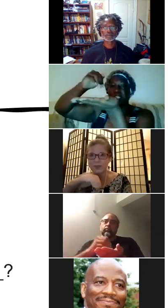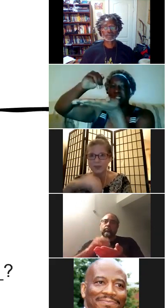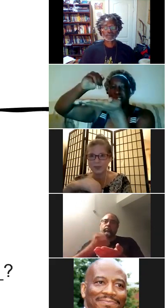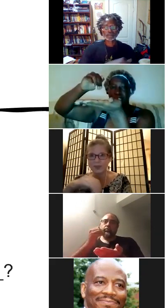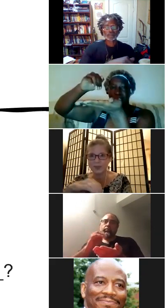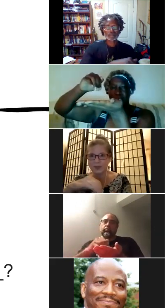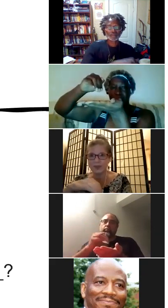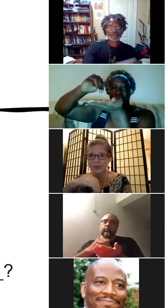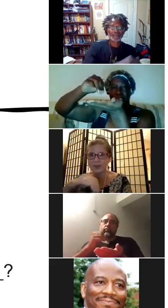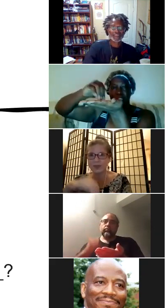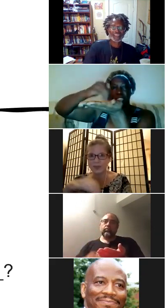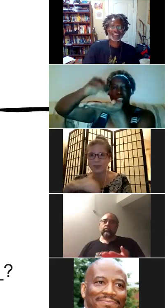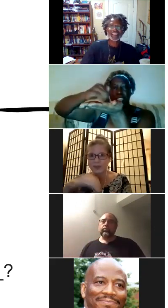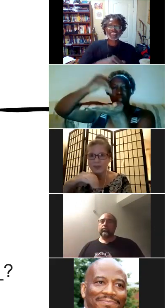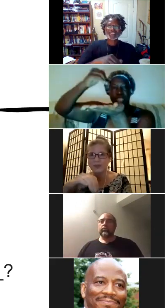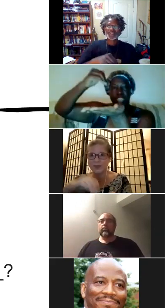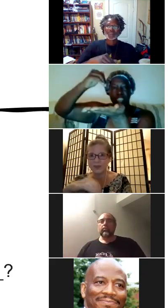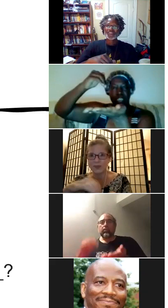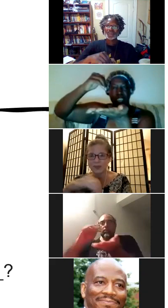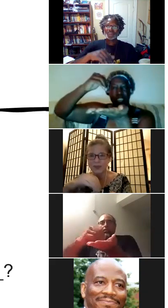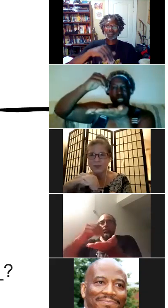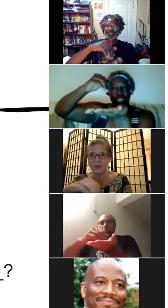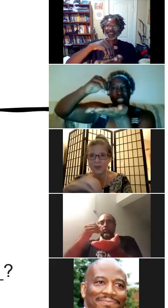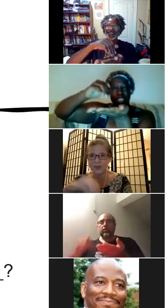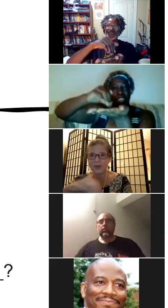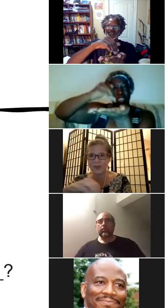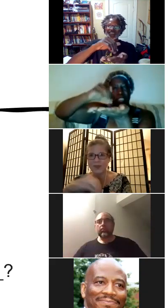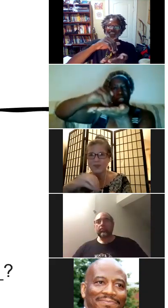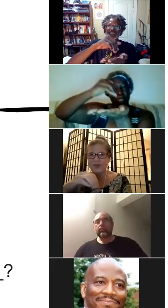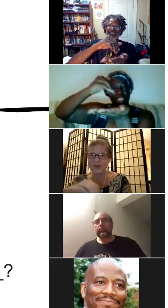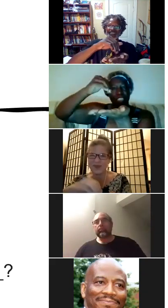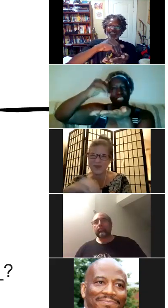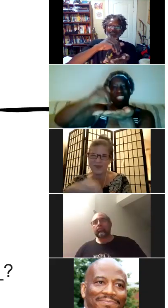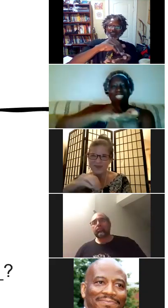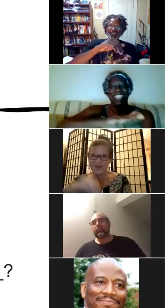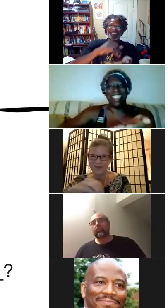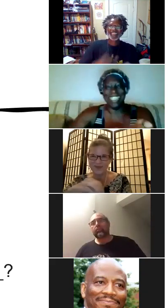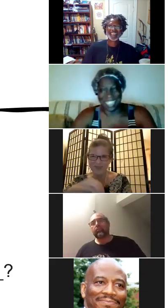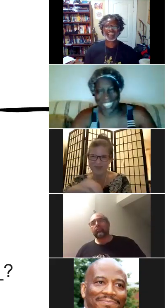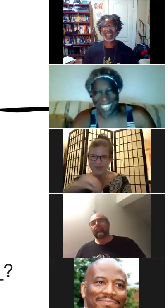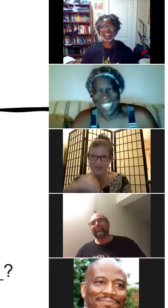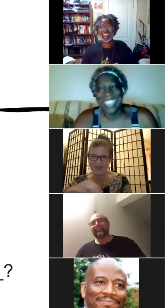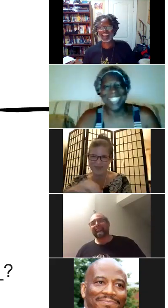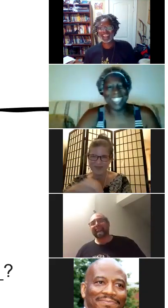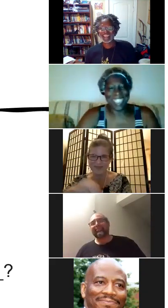me. It looks like excuse me too. Excuse me. Excuse me.